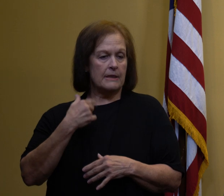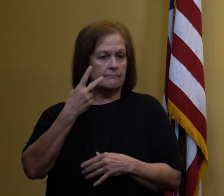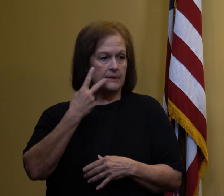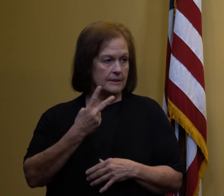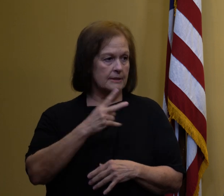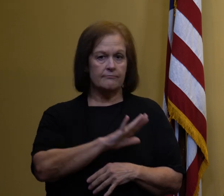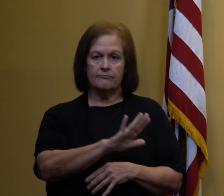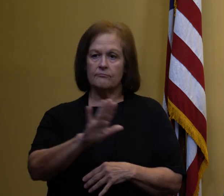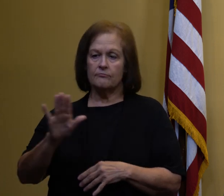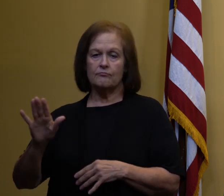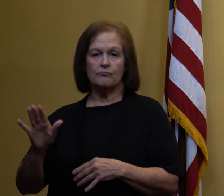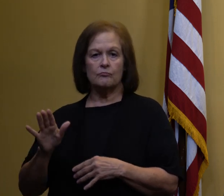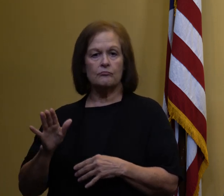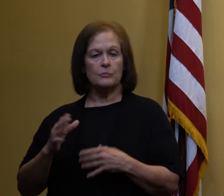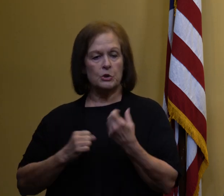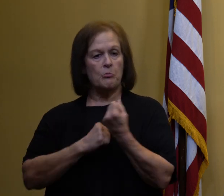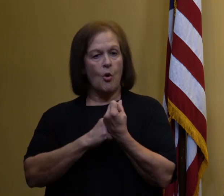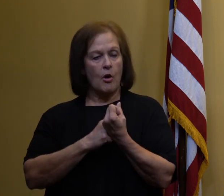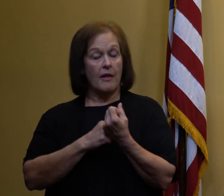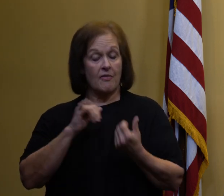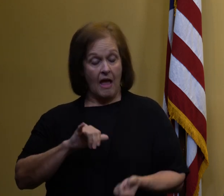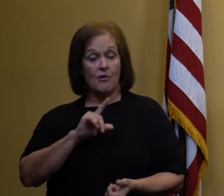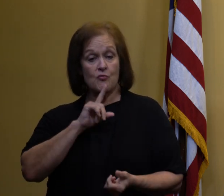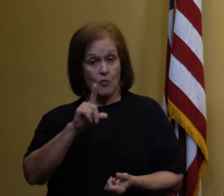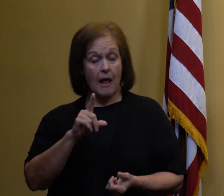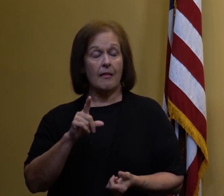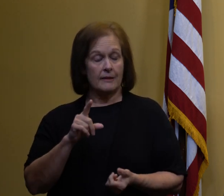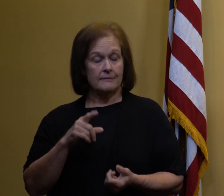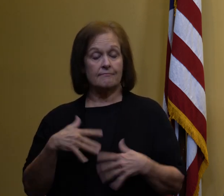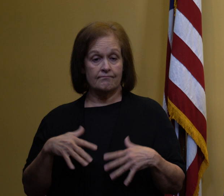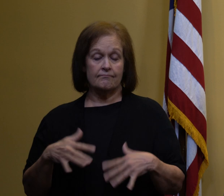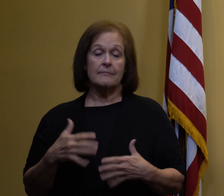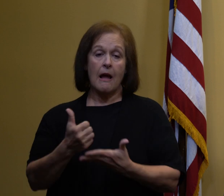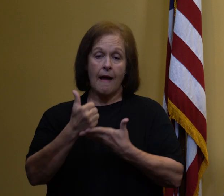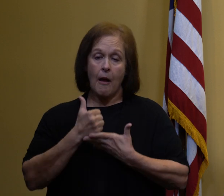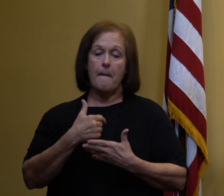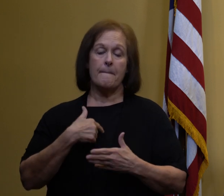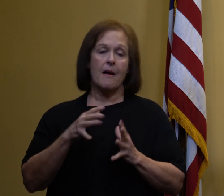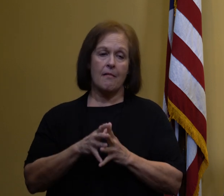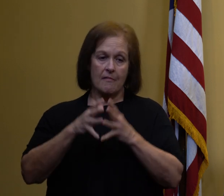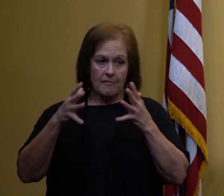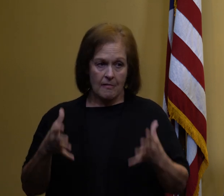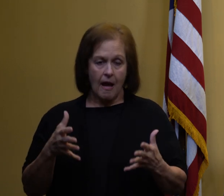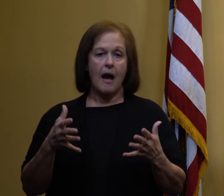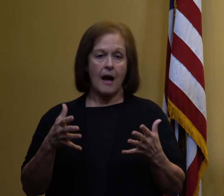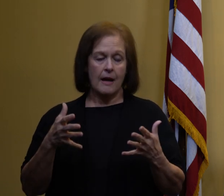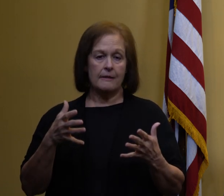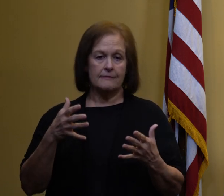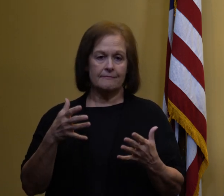and it helped me in ways that I would not have imagined. And of course, really with the